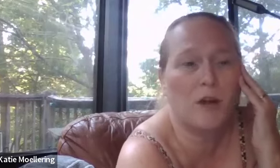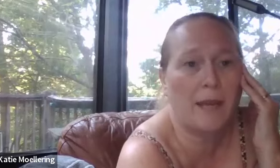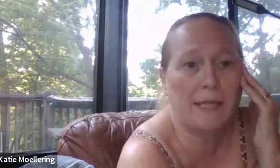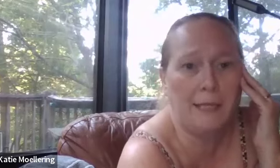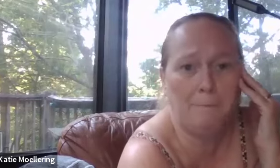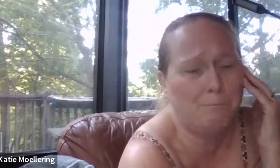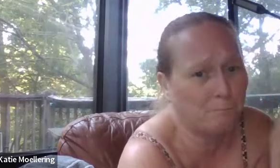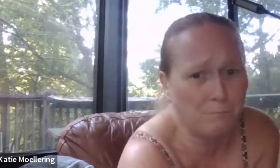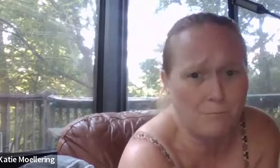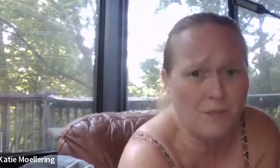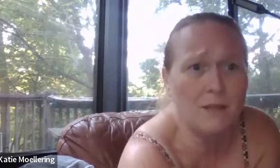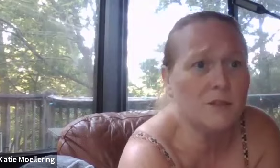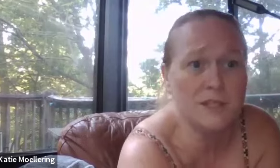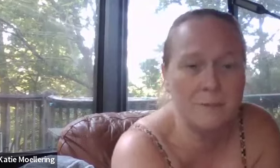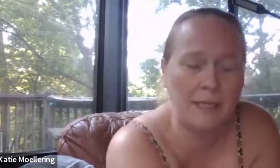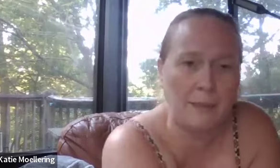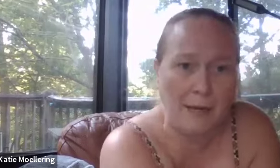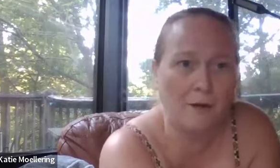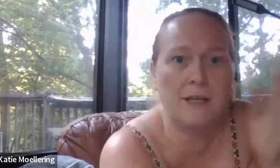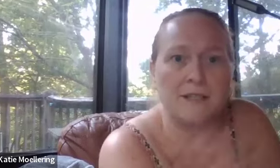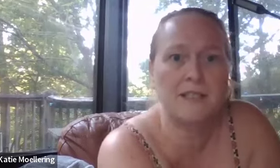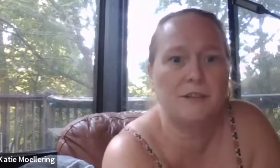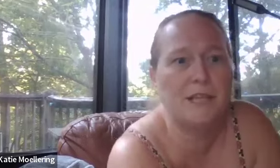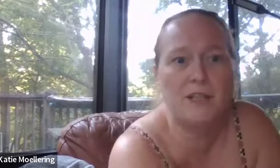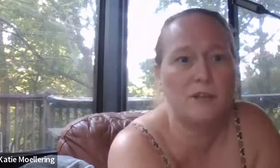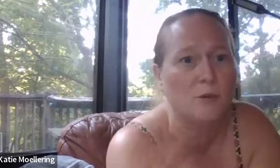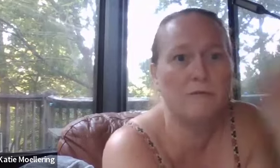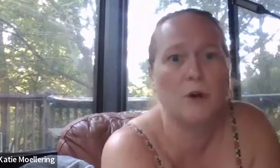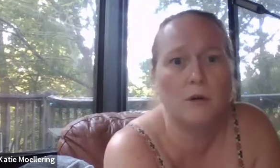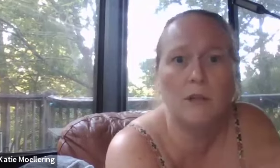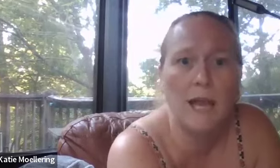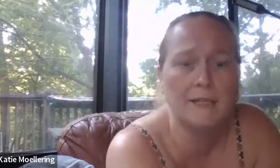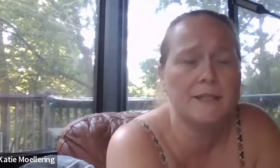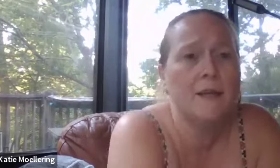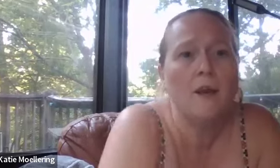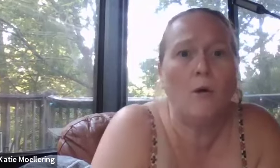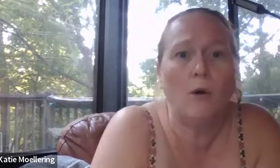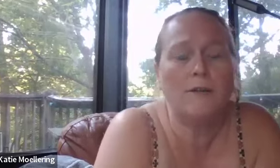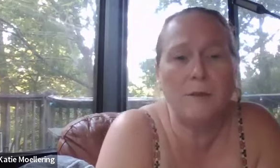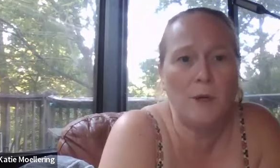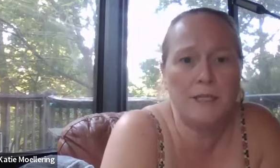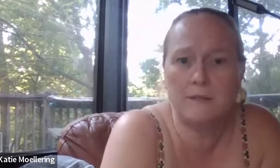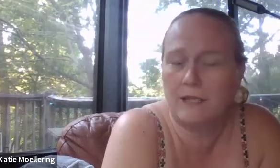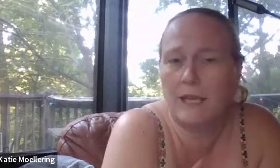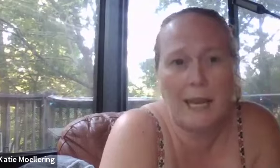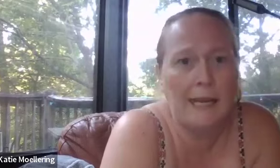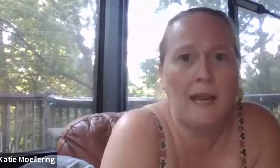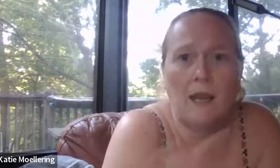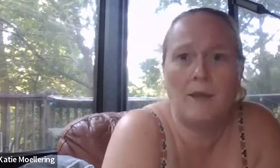back in, just send me an email and I'll send you the link. You can join for a whole class. Or if you want to, like, hey, I work